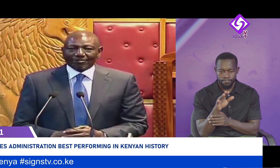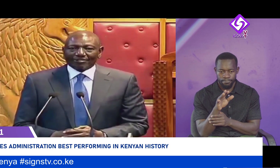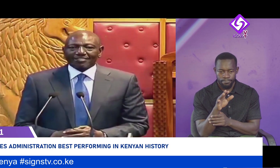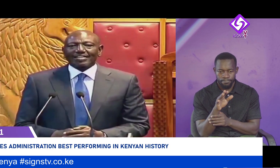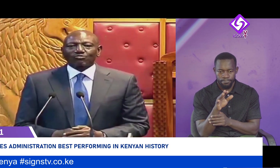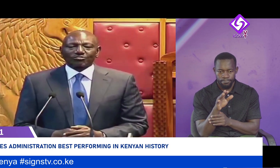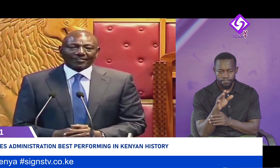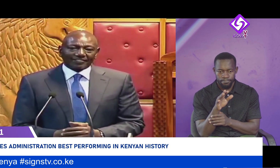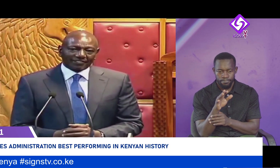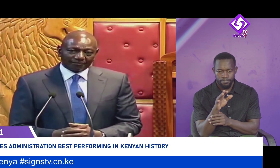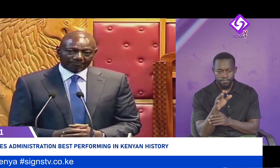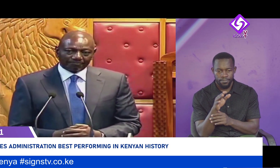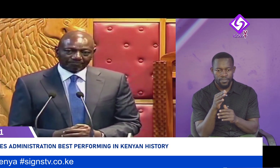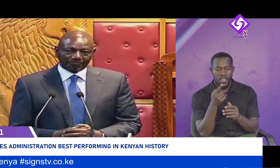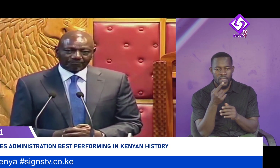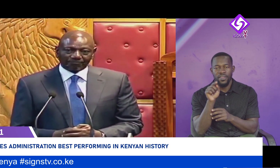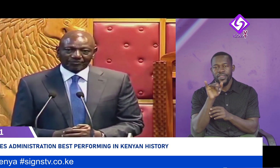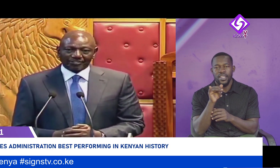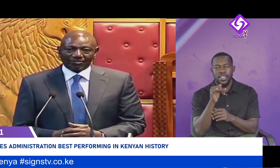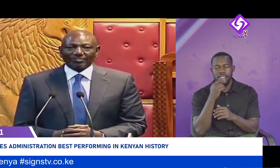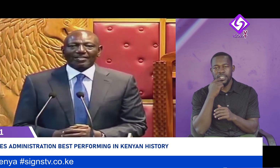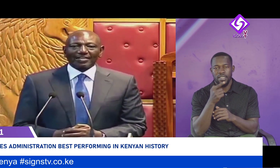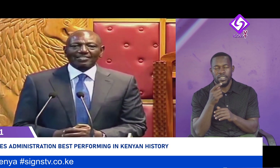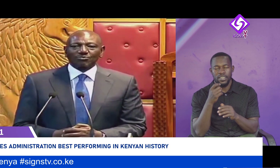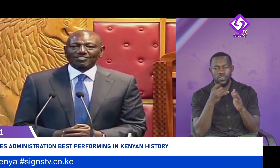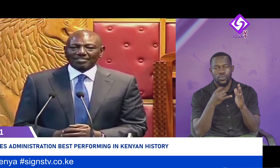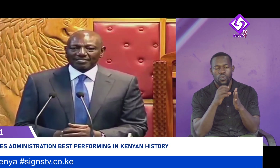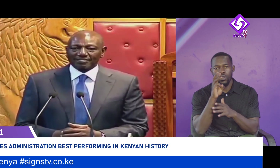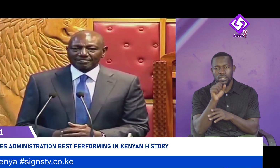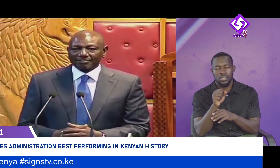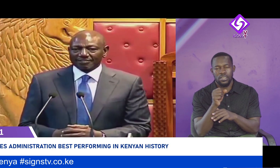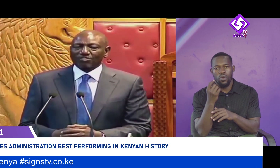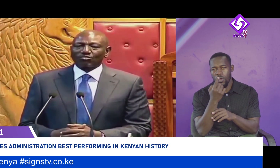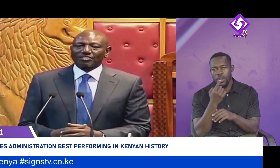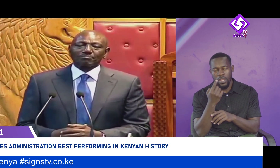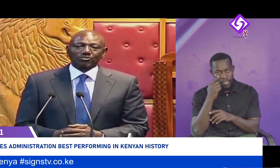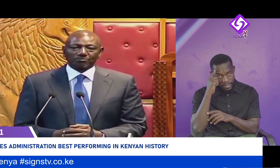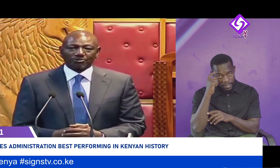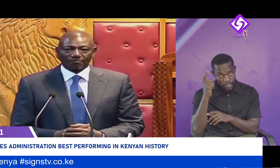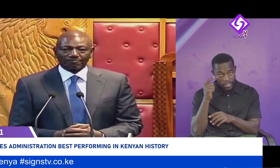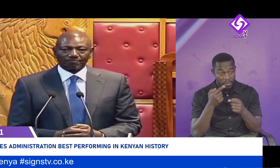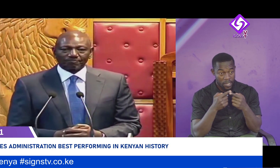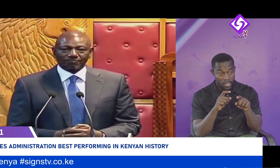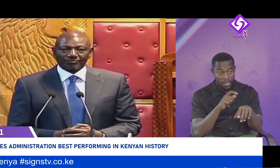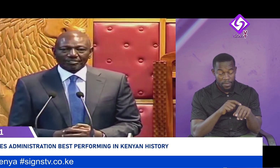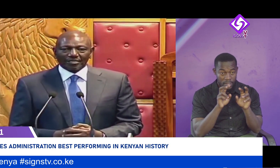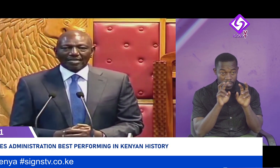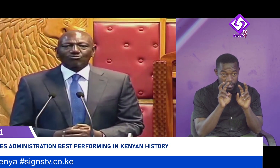They said it was fantasy. When they realized we were serious, they called it impossible. And when we